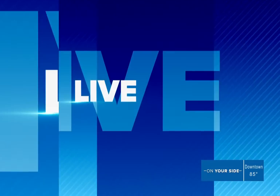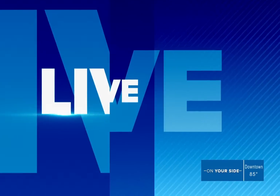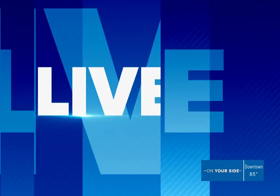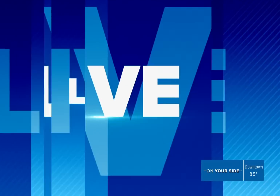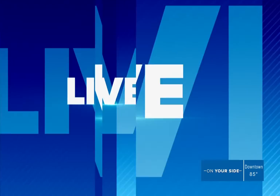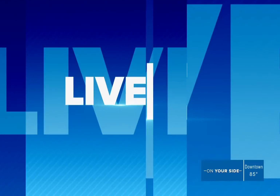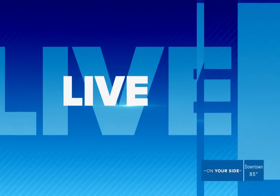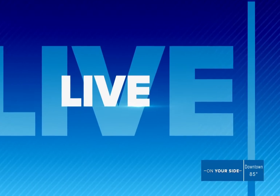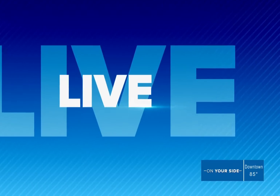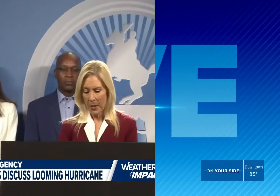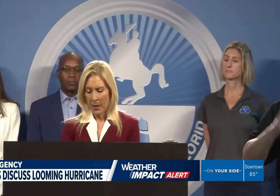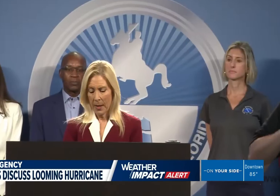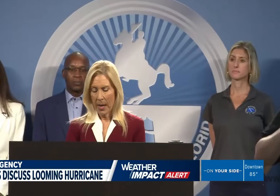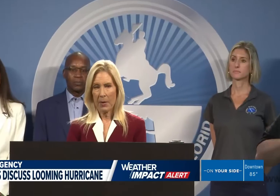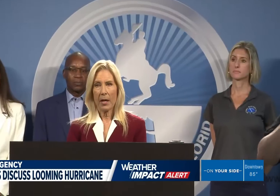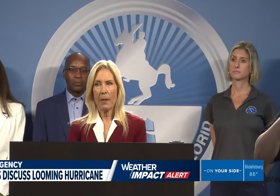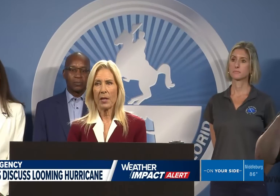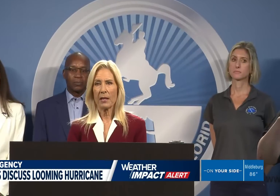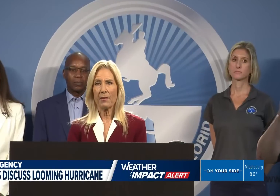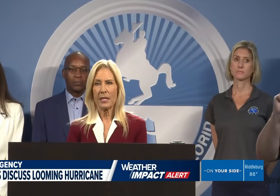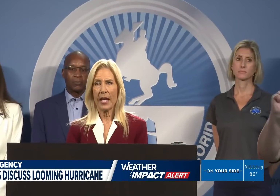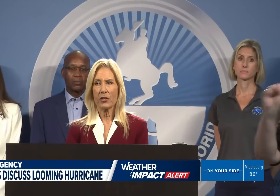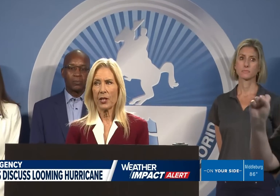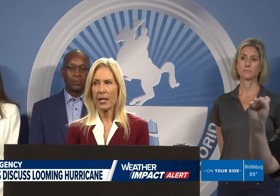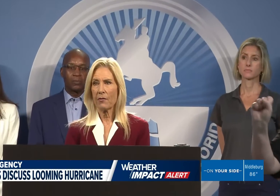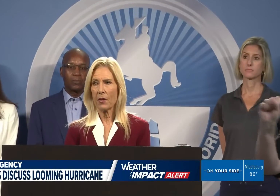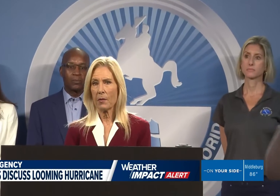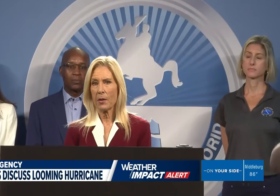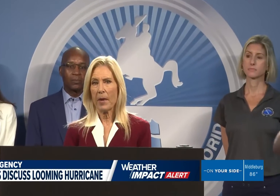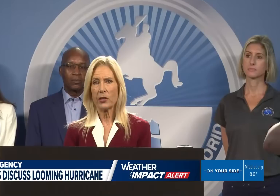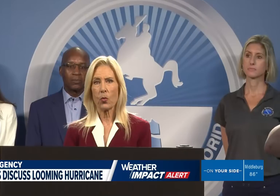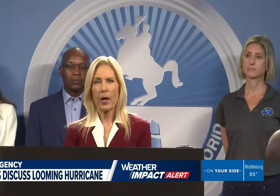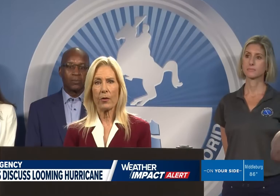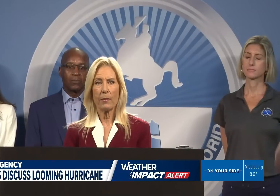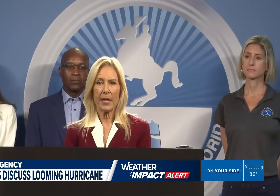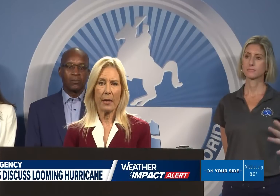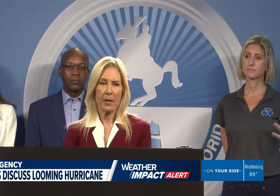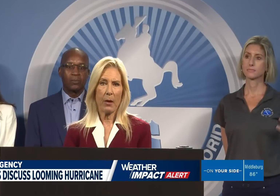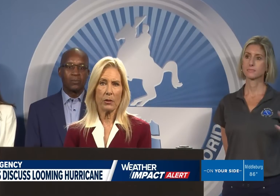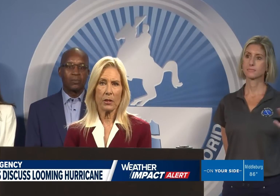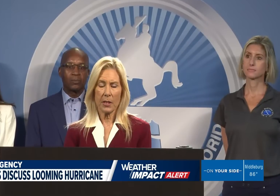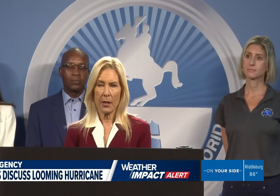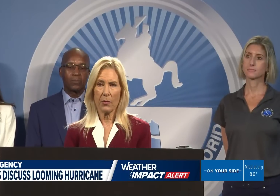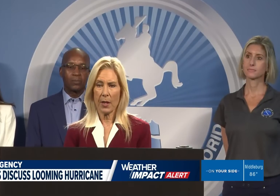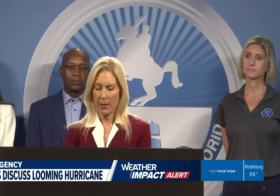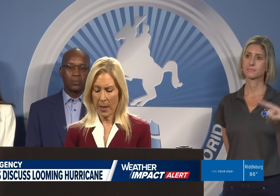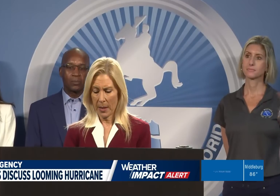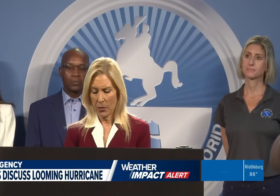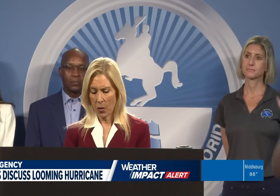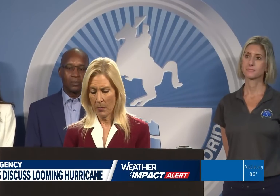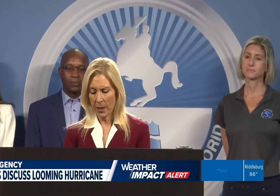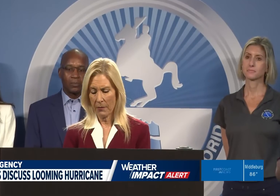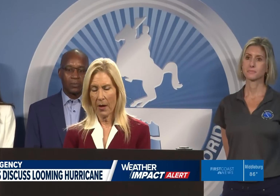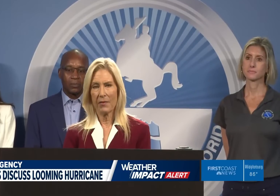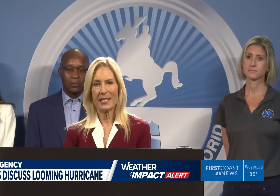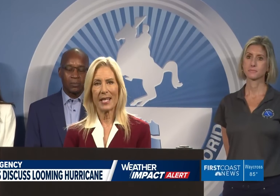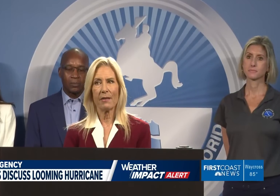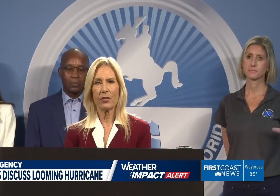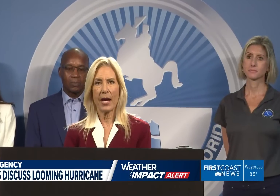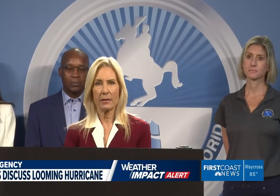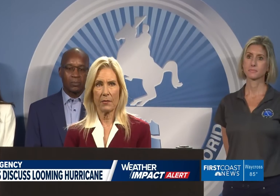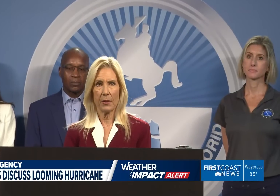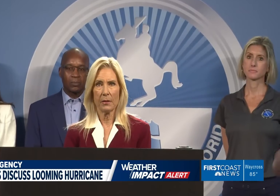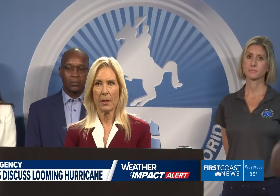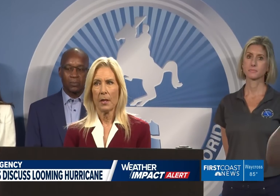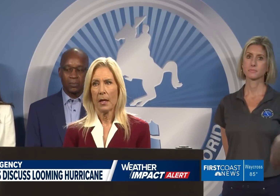Storm now. I'm gonna leave it to Angie to give you the major weather update, but I will just tell you that in terms of the